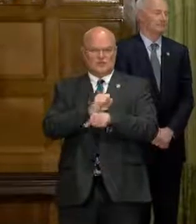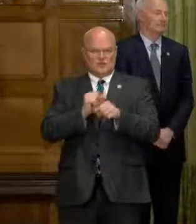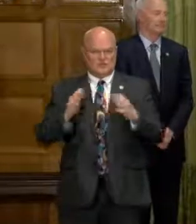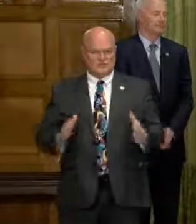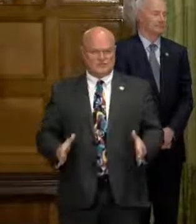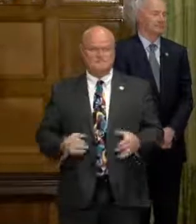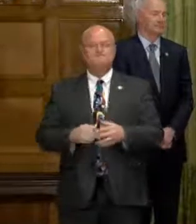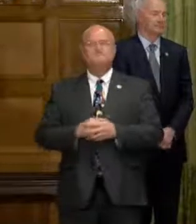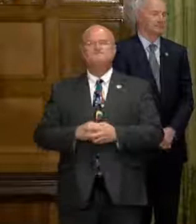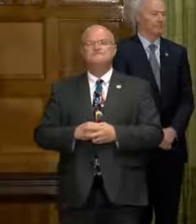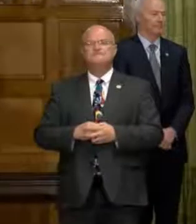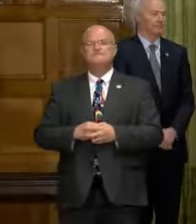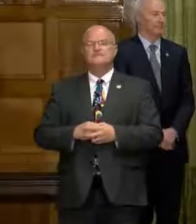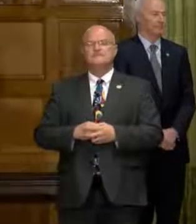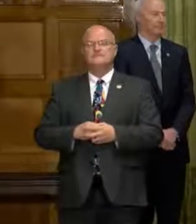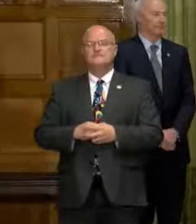well.